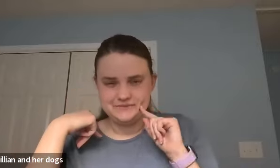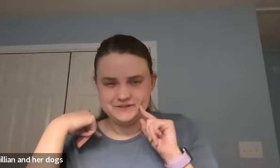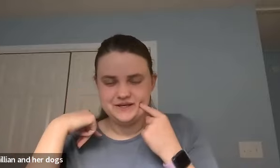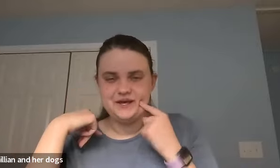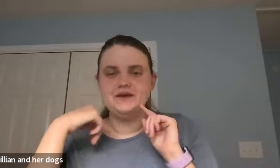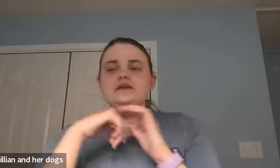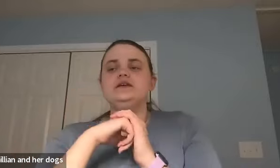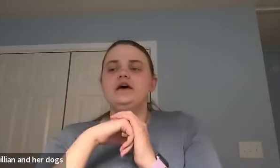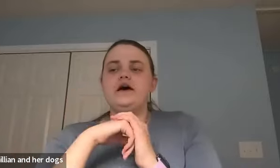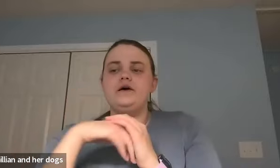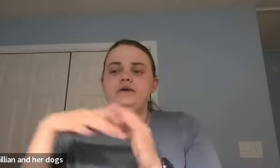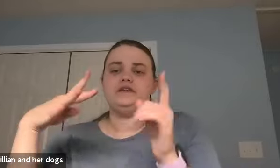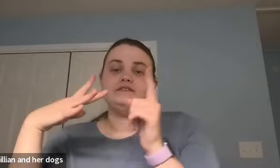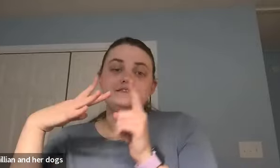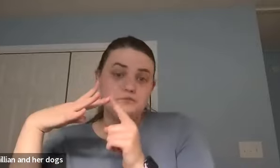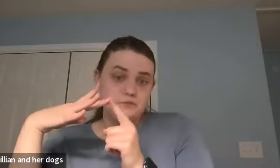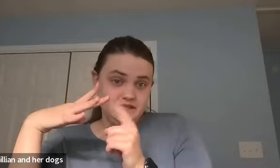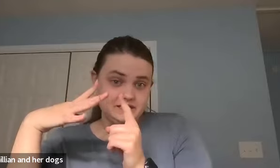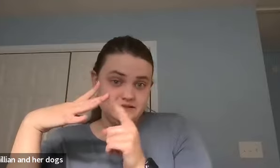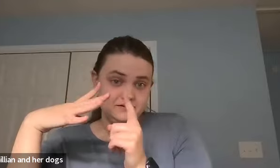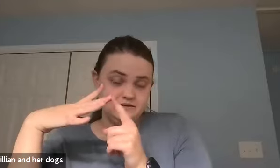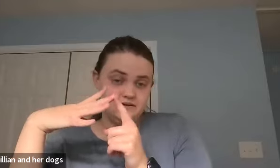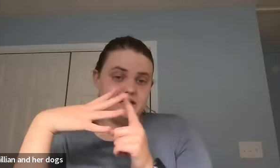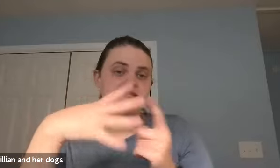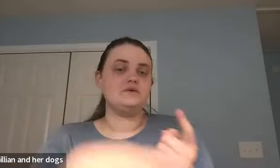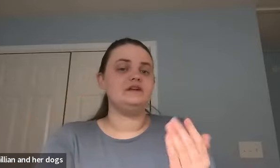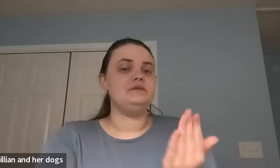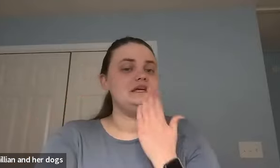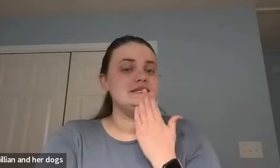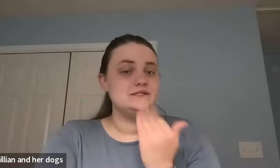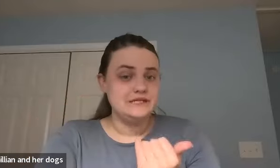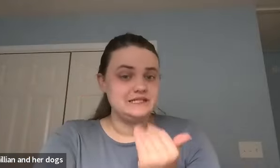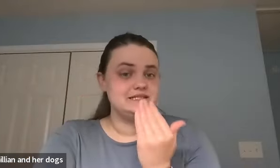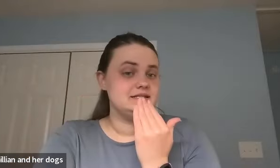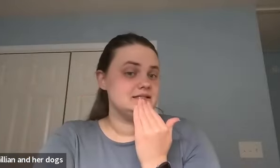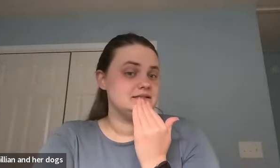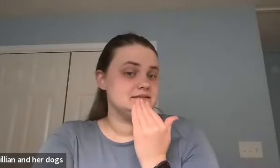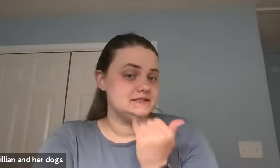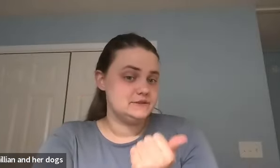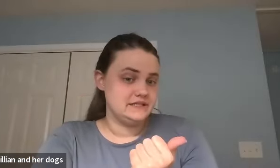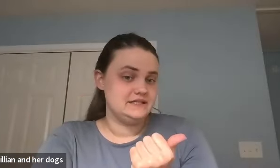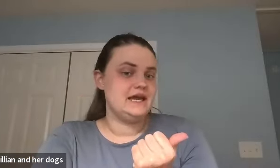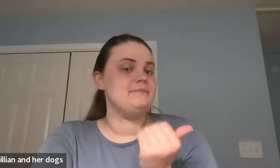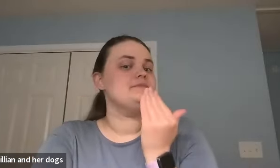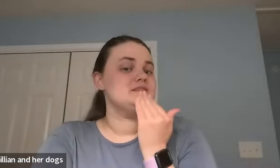lips. And then sweet is going to be sweet. Yeah,